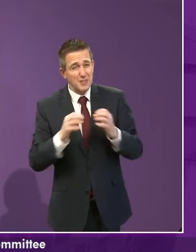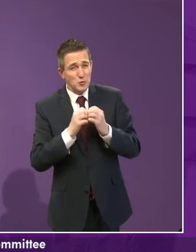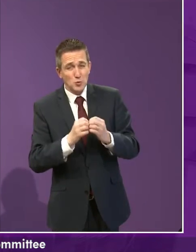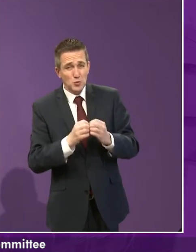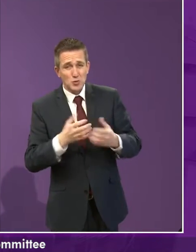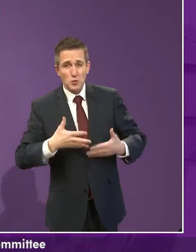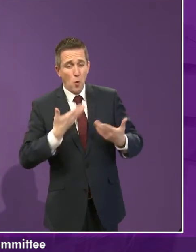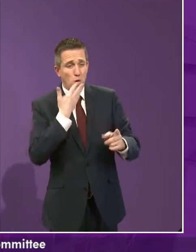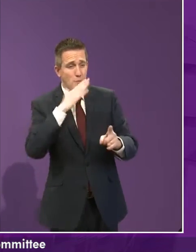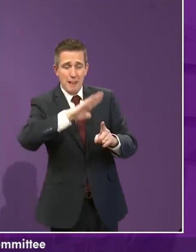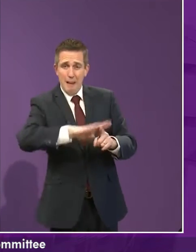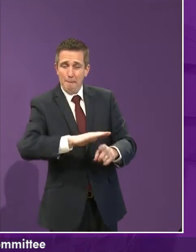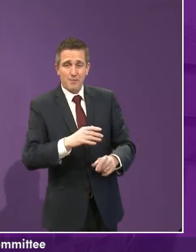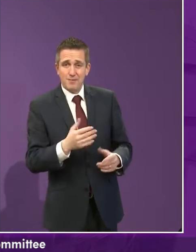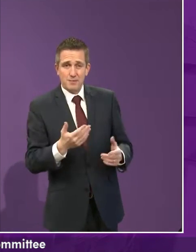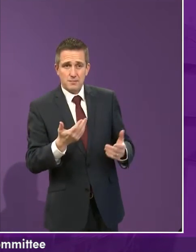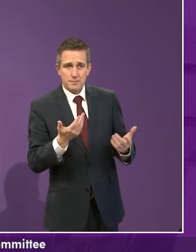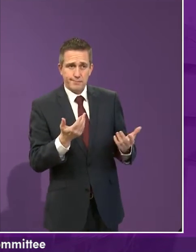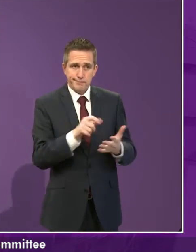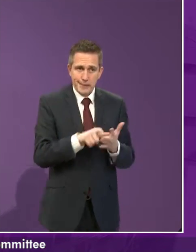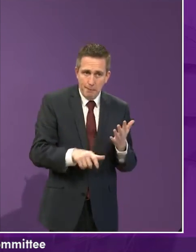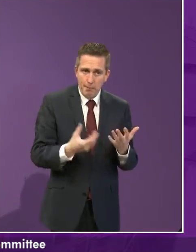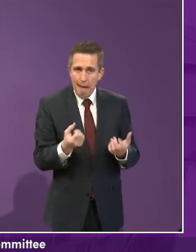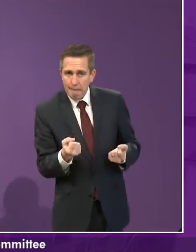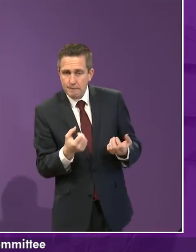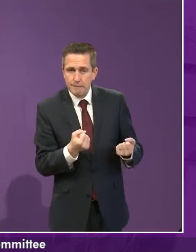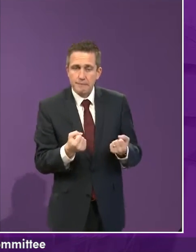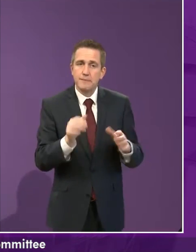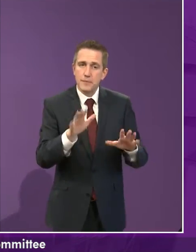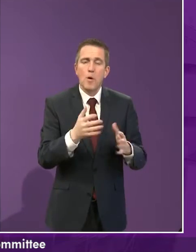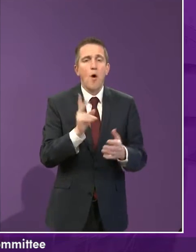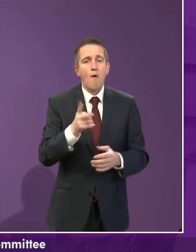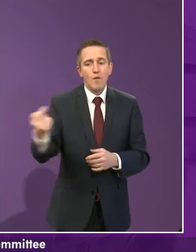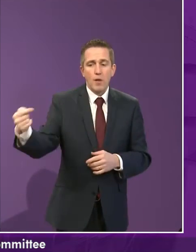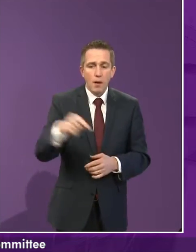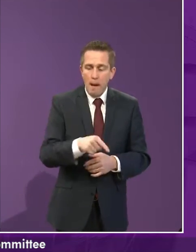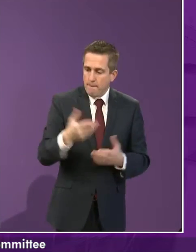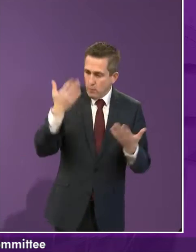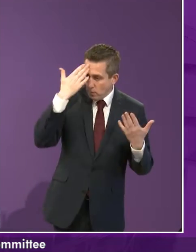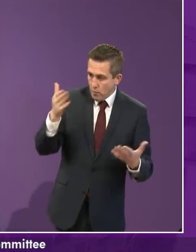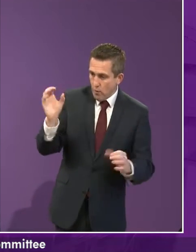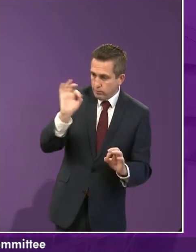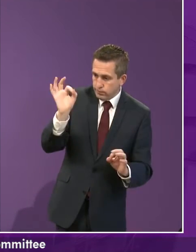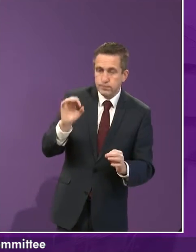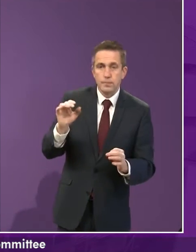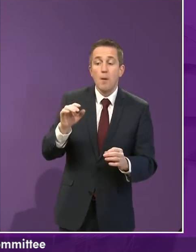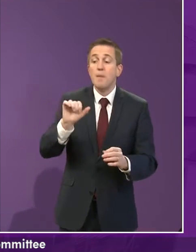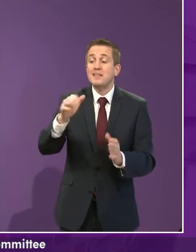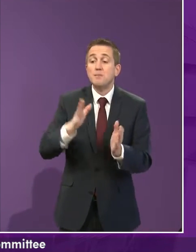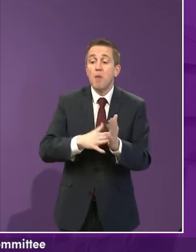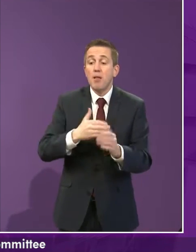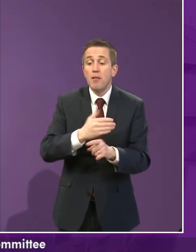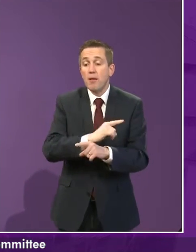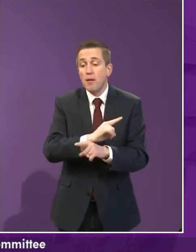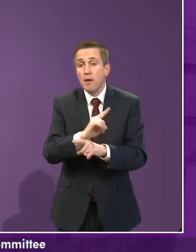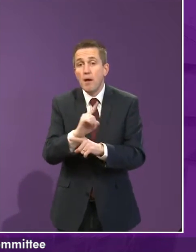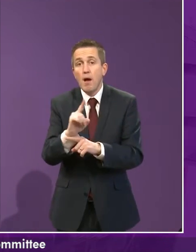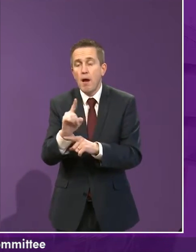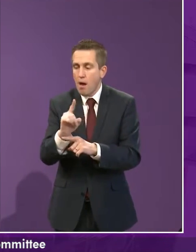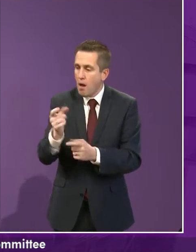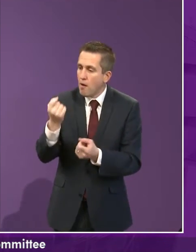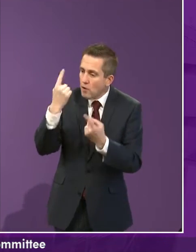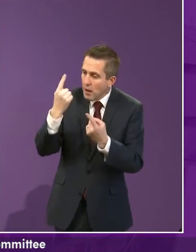want the stigma of being identified. For anyone that does go forward to disability advisors, we then have a 6-month review with them to sort of find, is there anything else